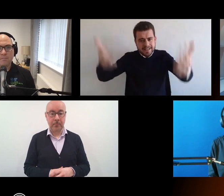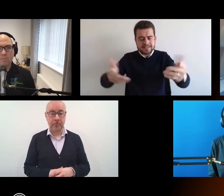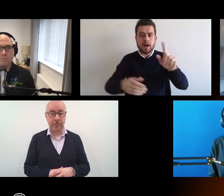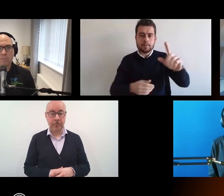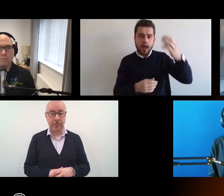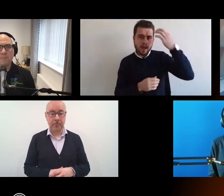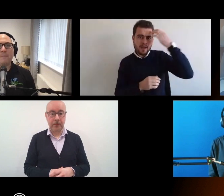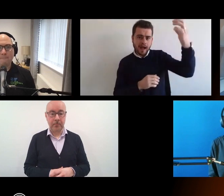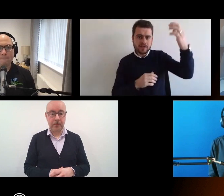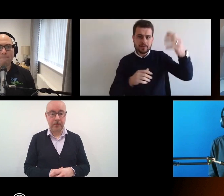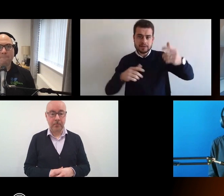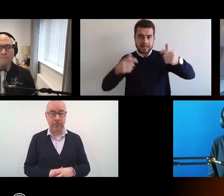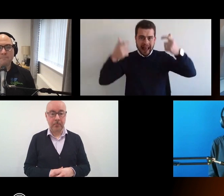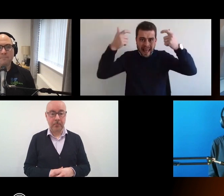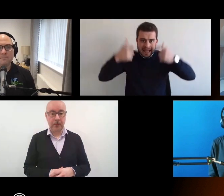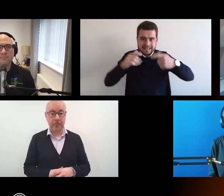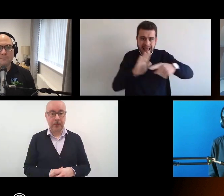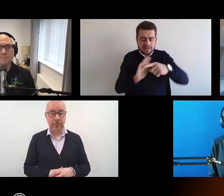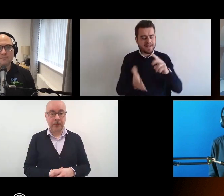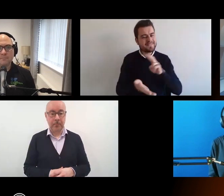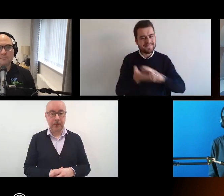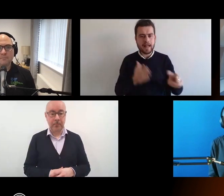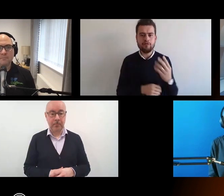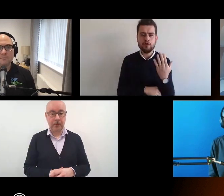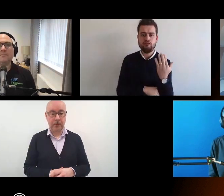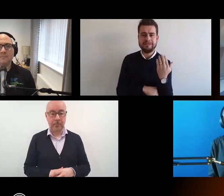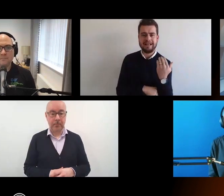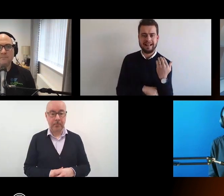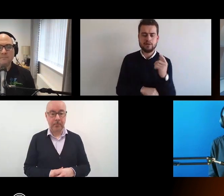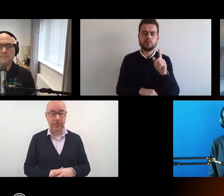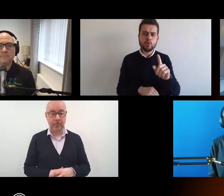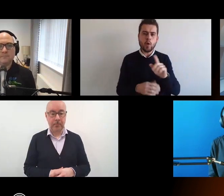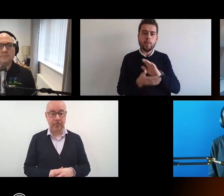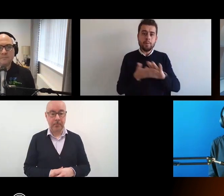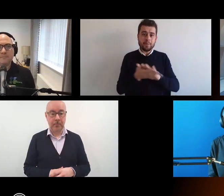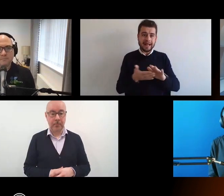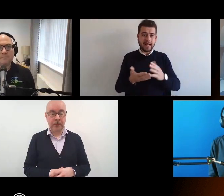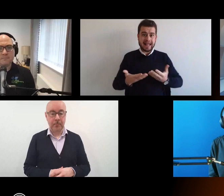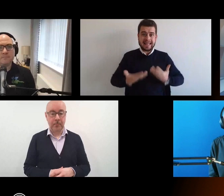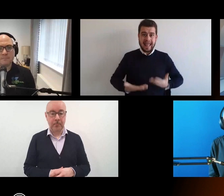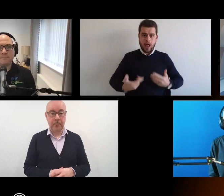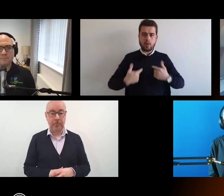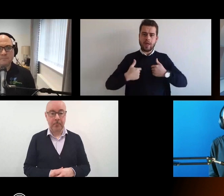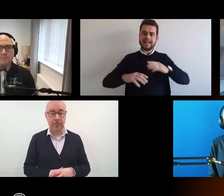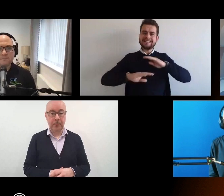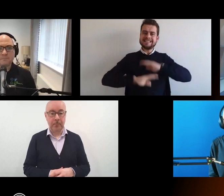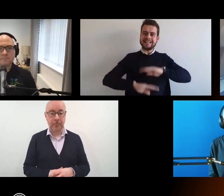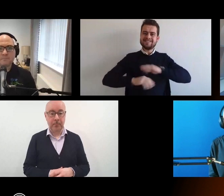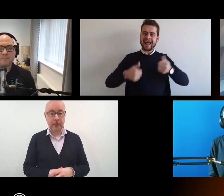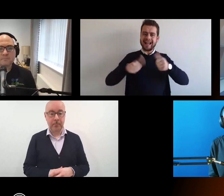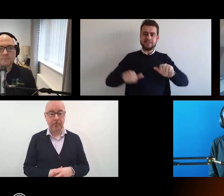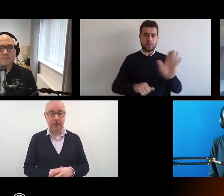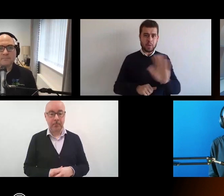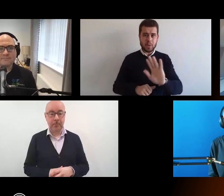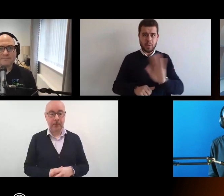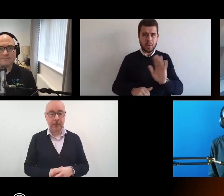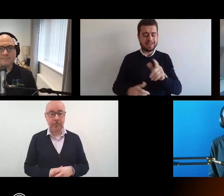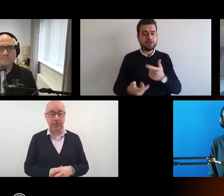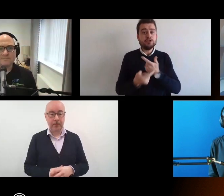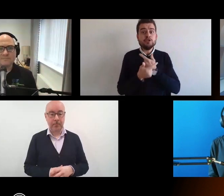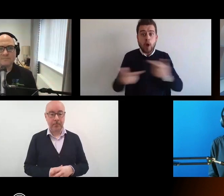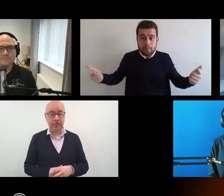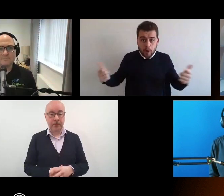UK. And we've been campaigning for that for years. But that actual legislation is only very